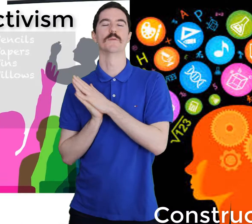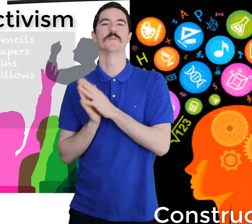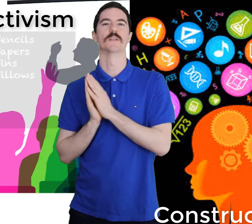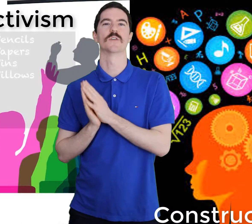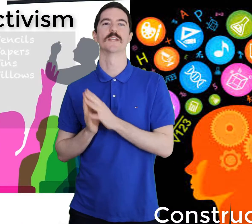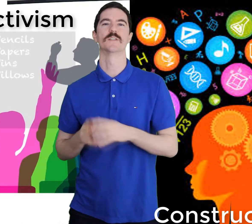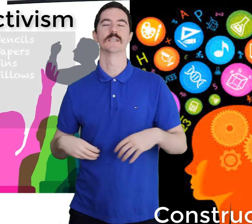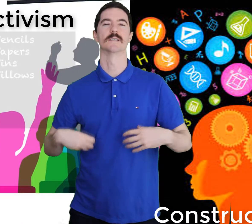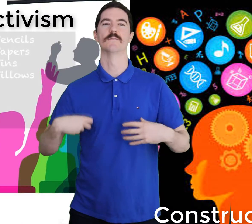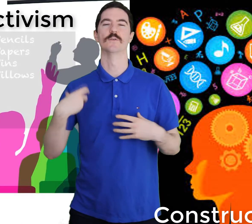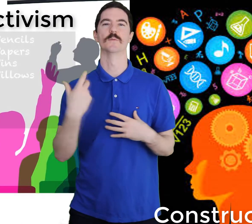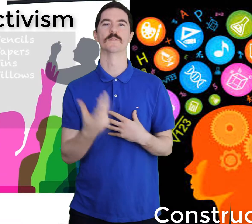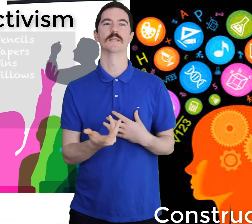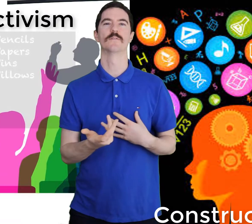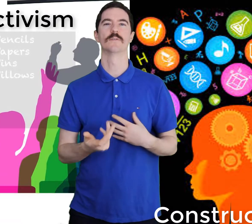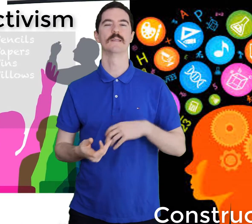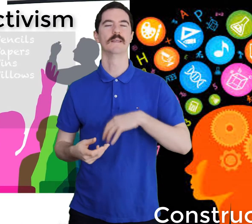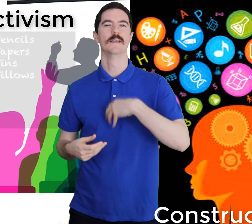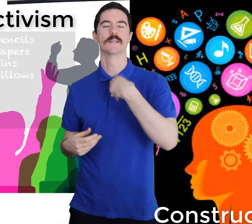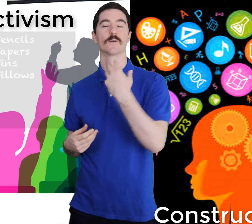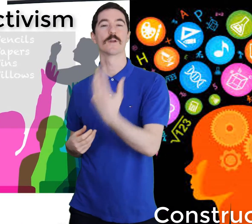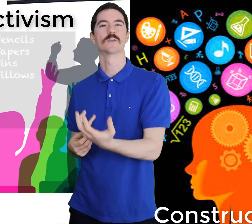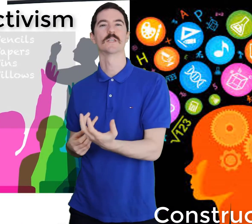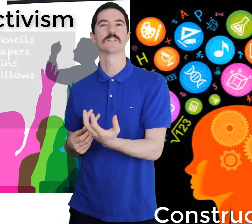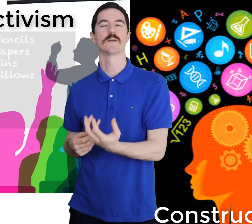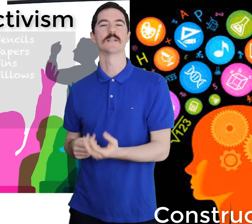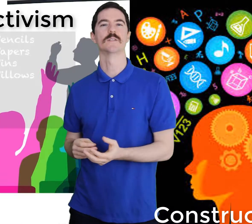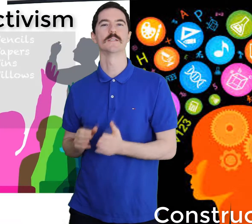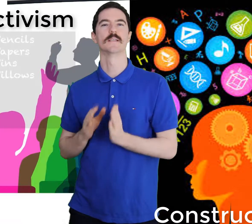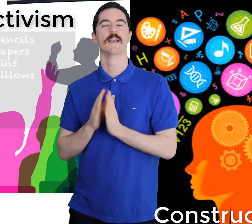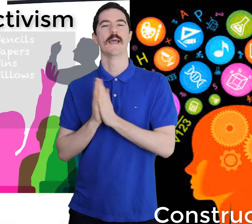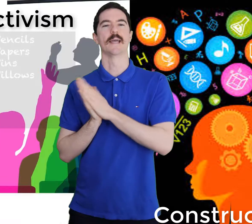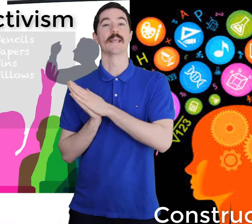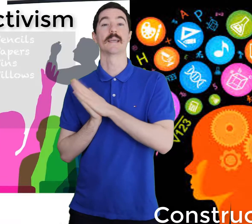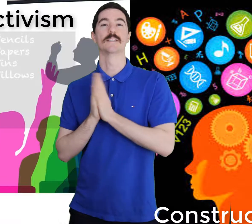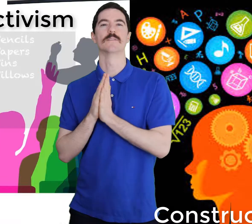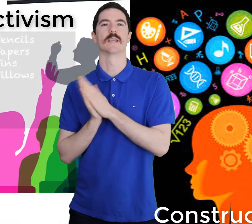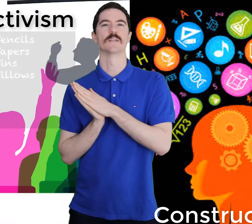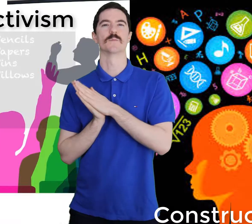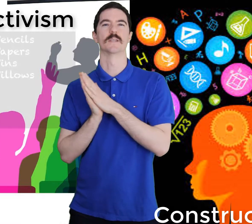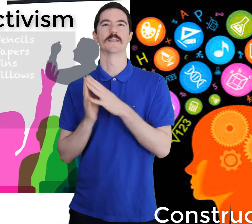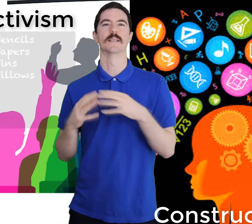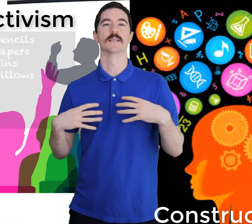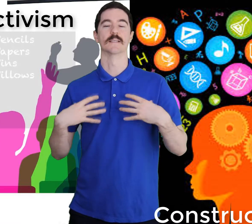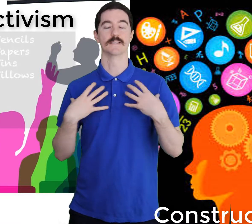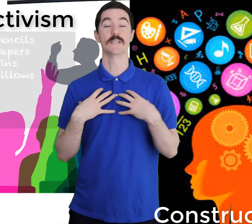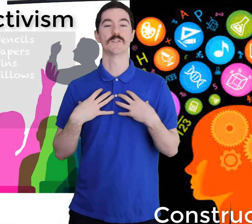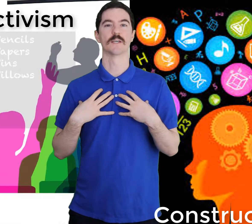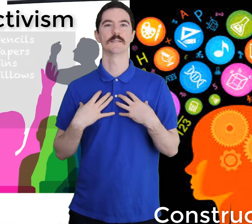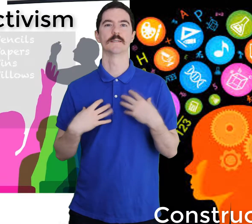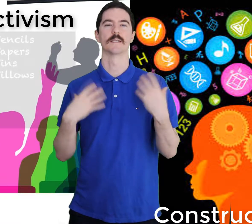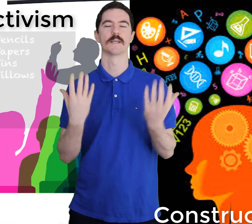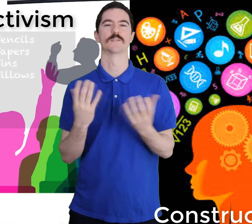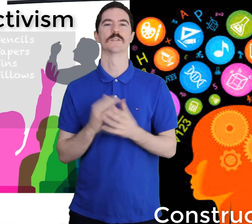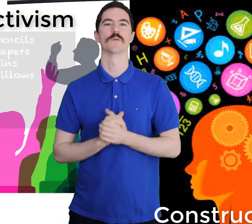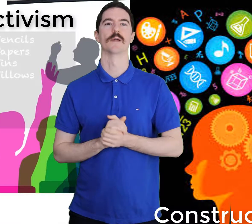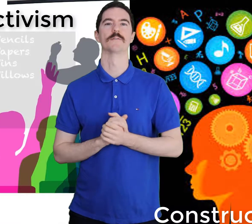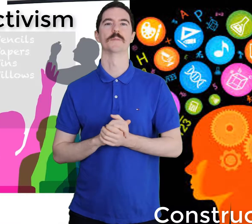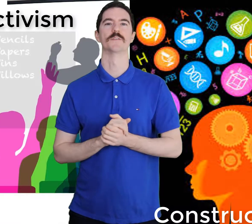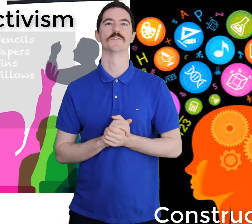improving and changing is the form of delivery, the questioning strategies, and the active engagement that the teacher can actually draw out from their